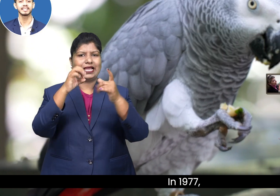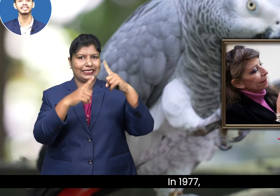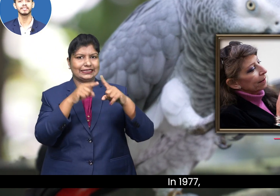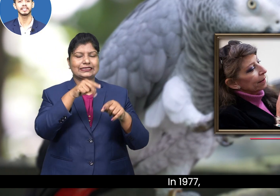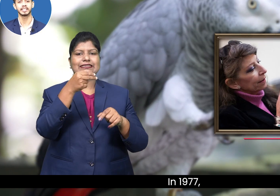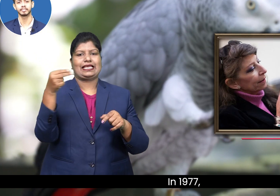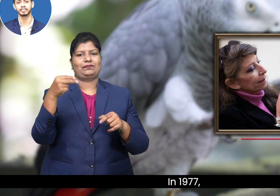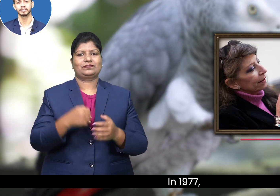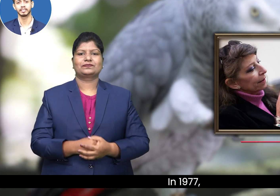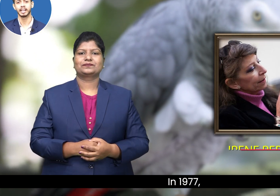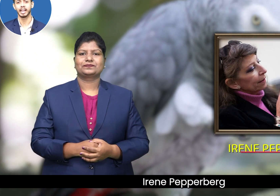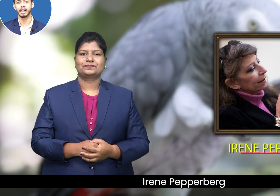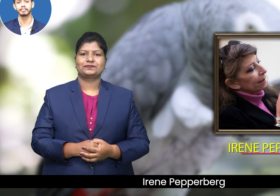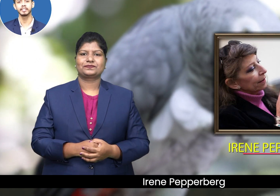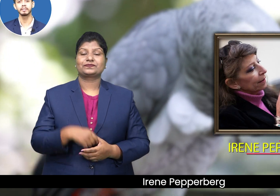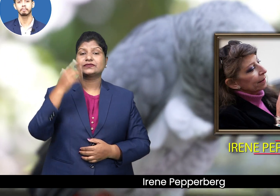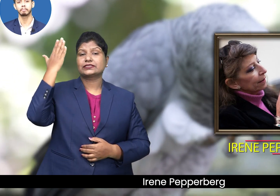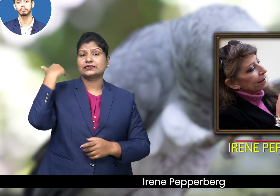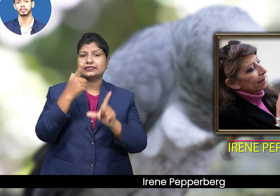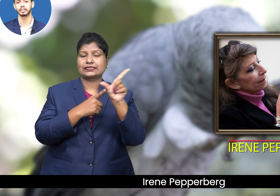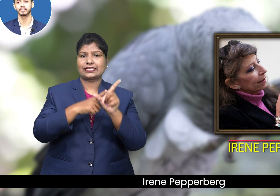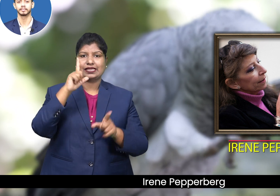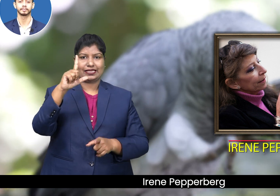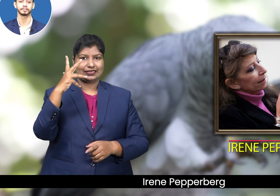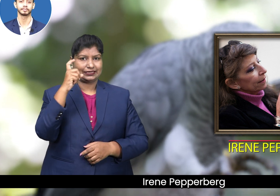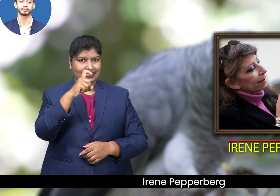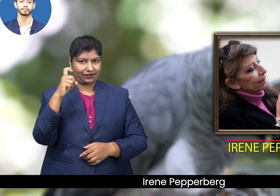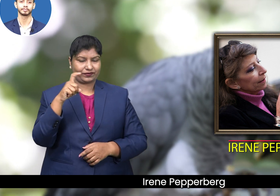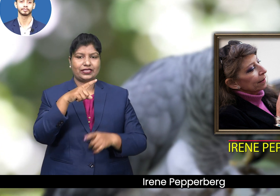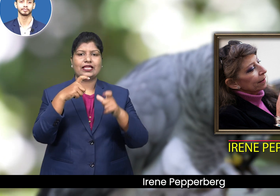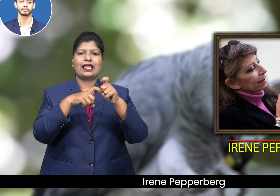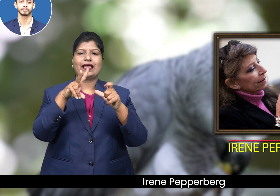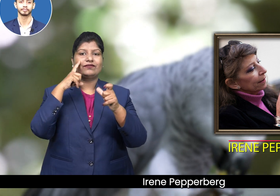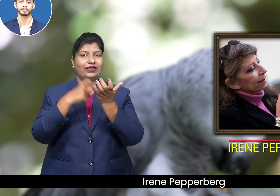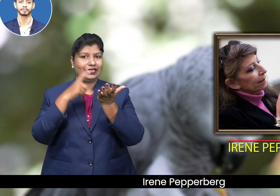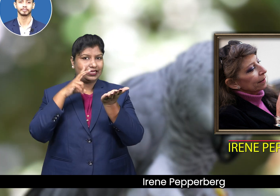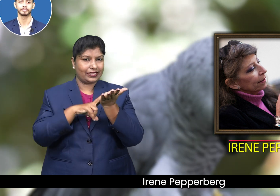In 1977, Everin Pepperberg